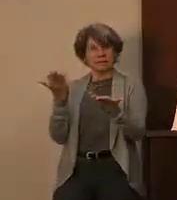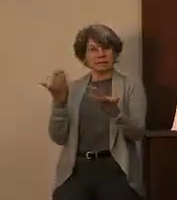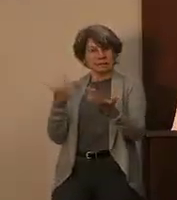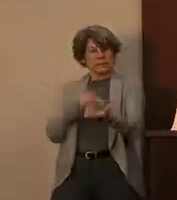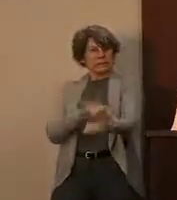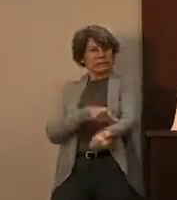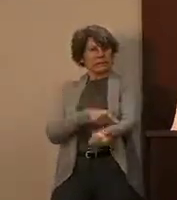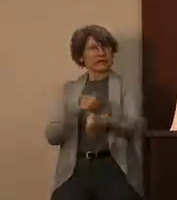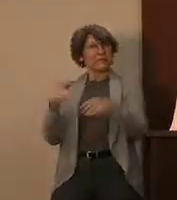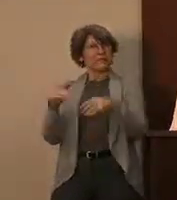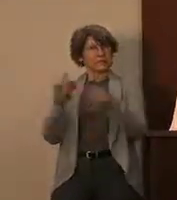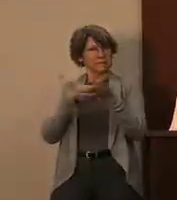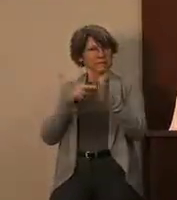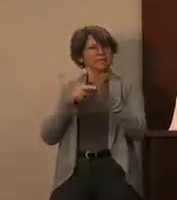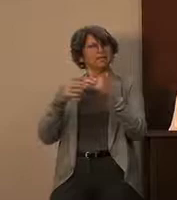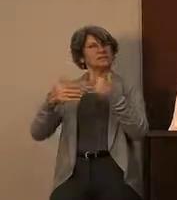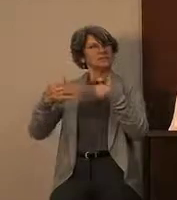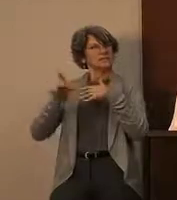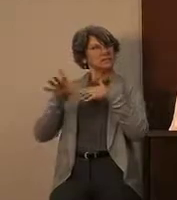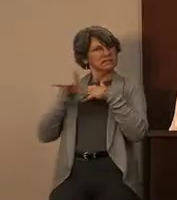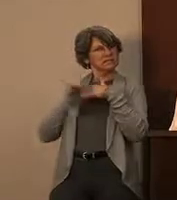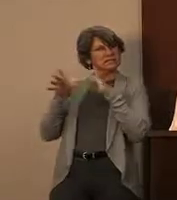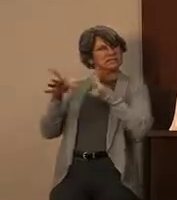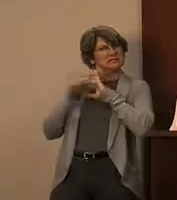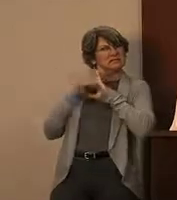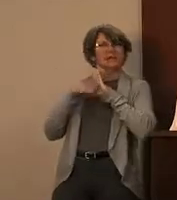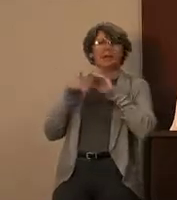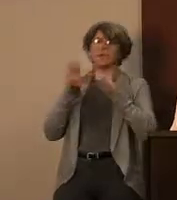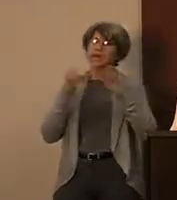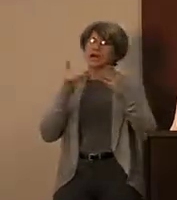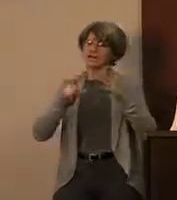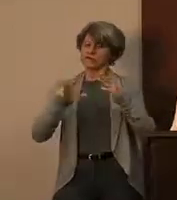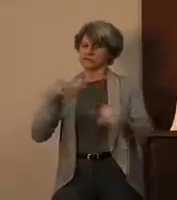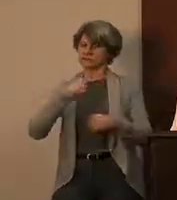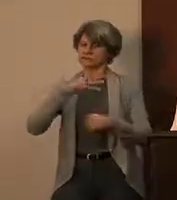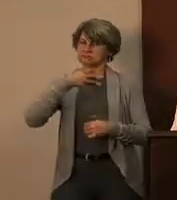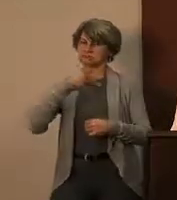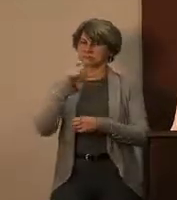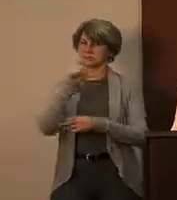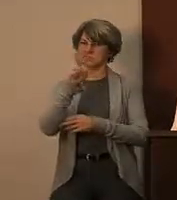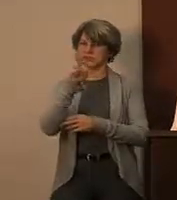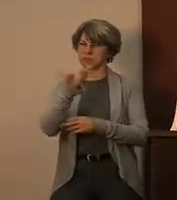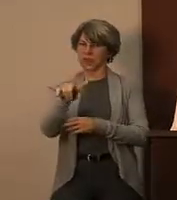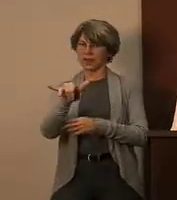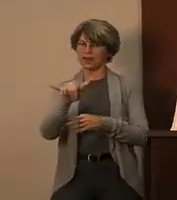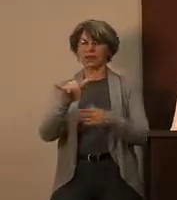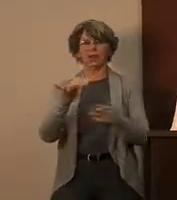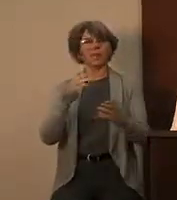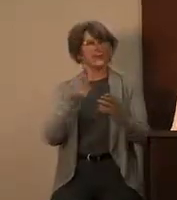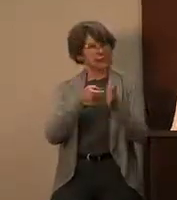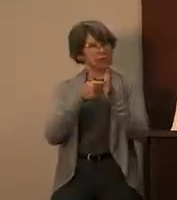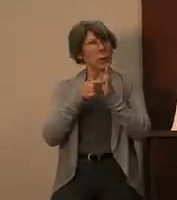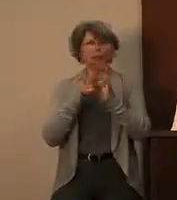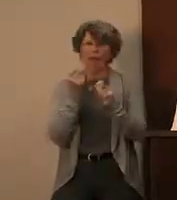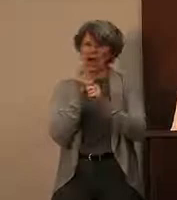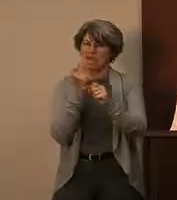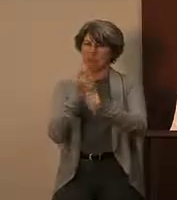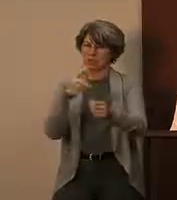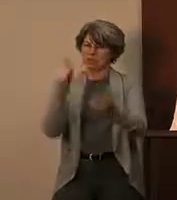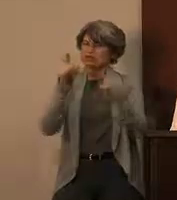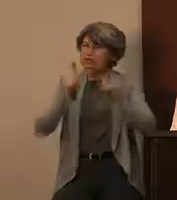they need to follow up with you with a chest x-ray. But it's very, very important, and it is required yearly to have that TB skin